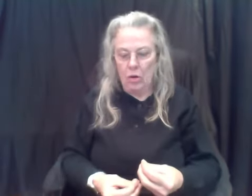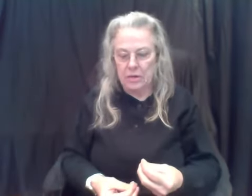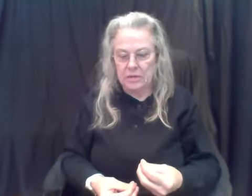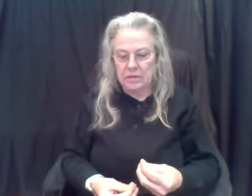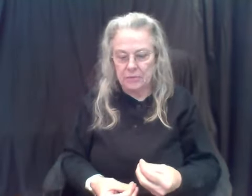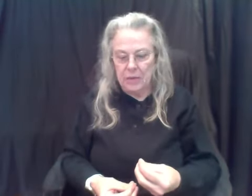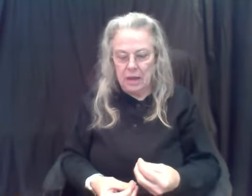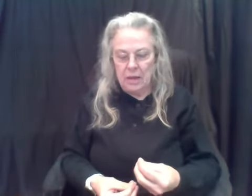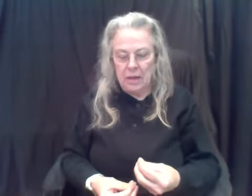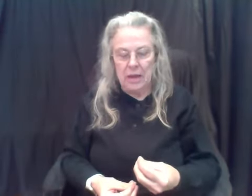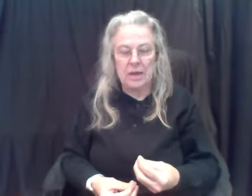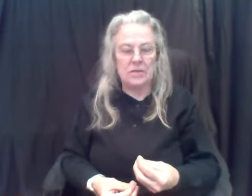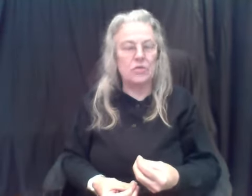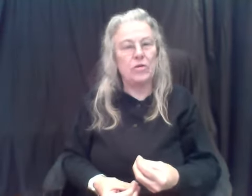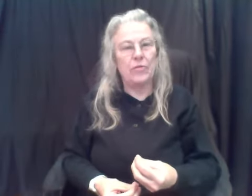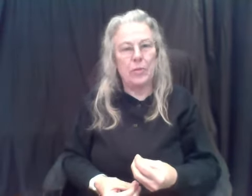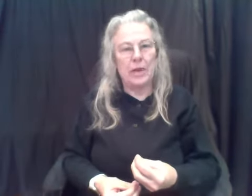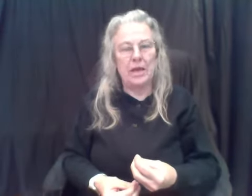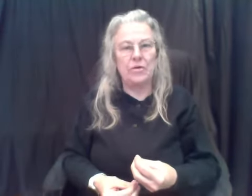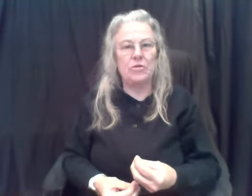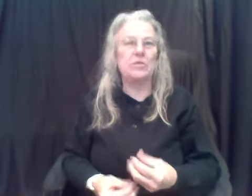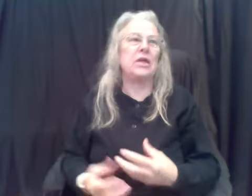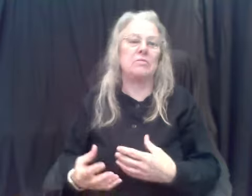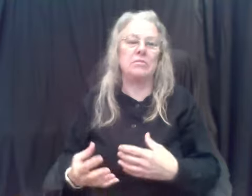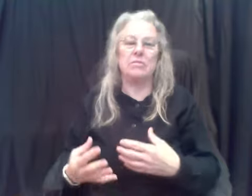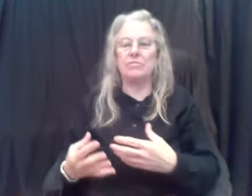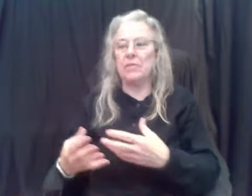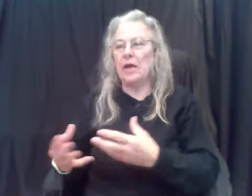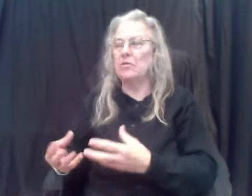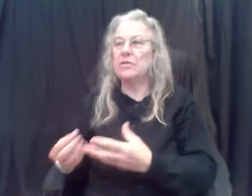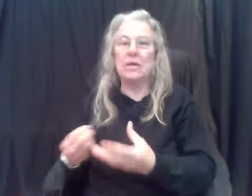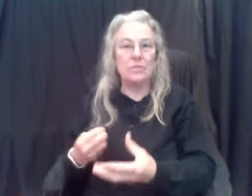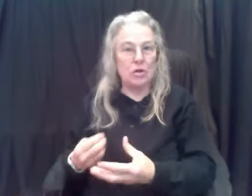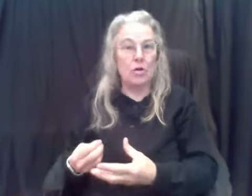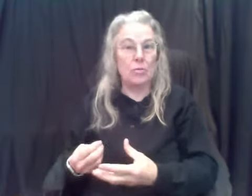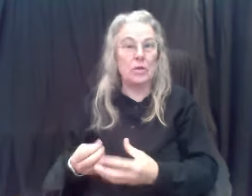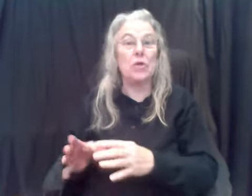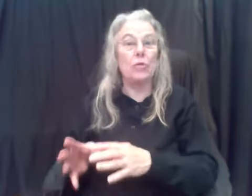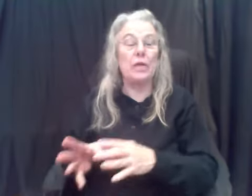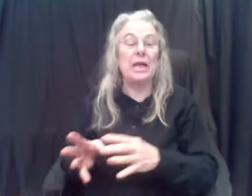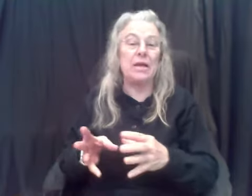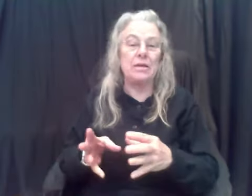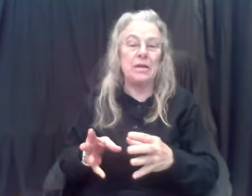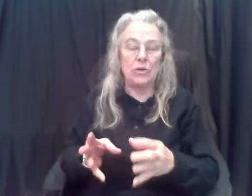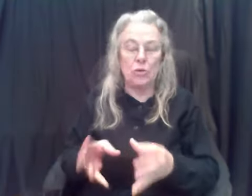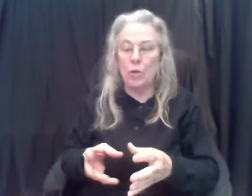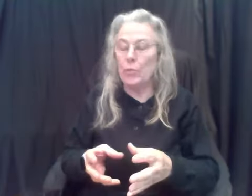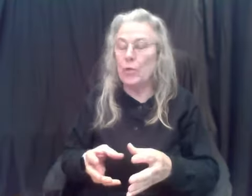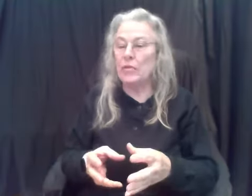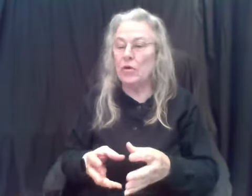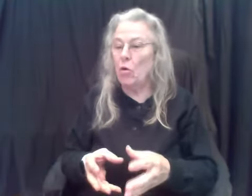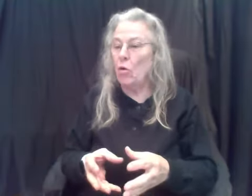it is good for beginners and I know some song books only incorporate the chorus